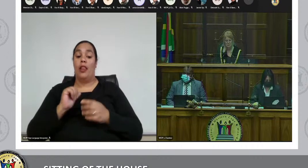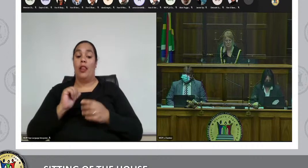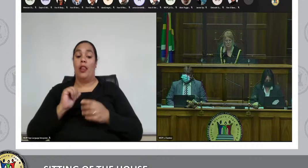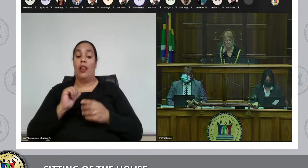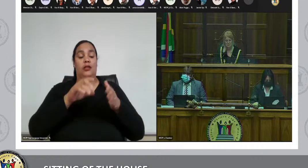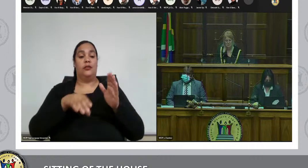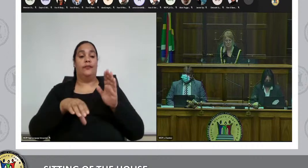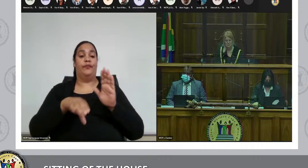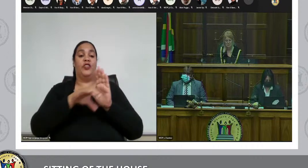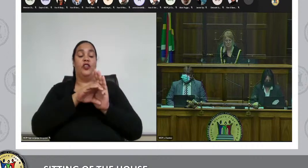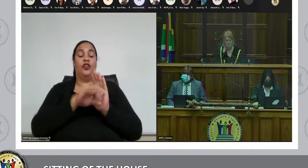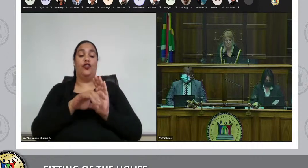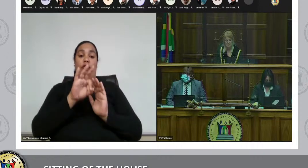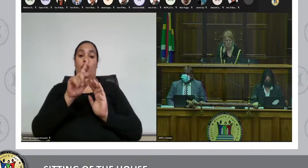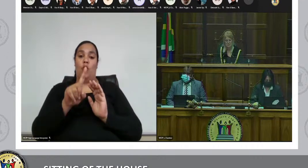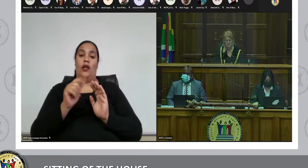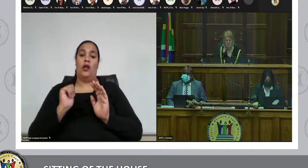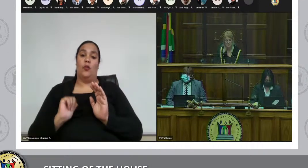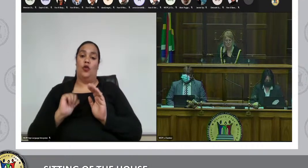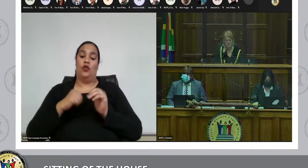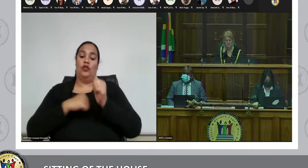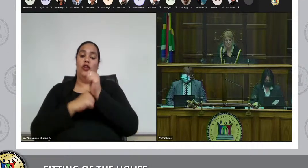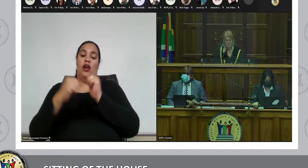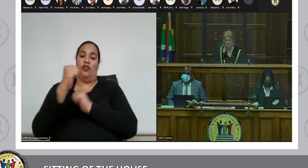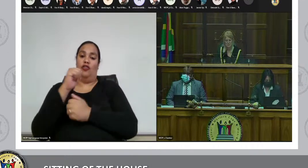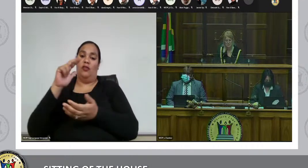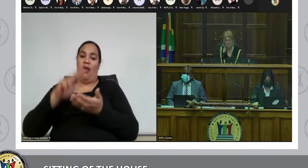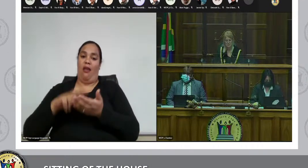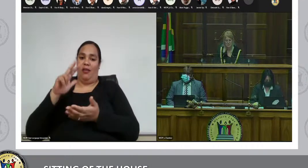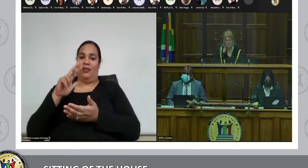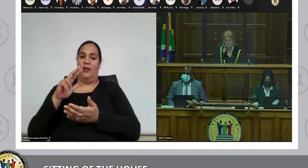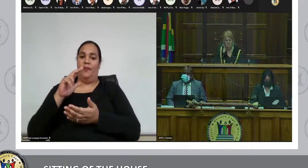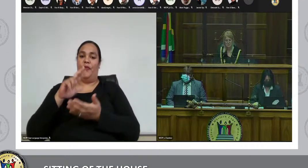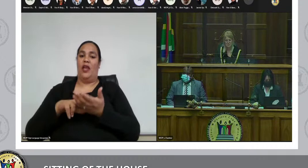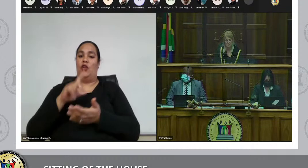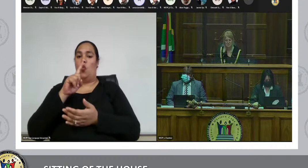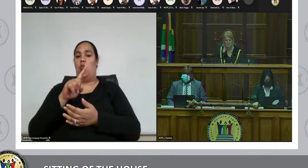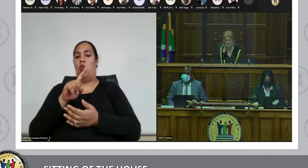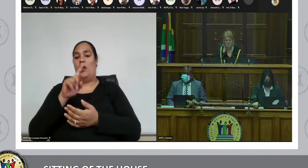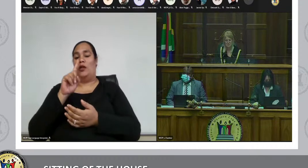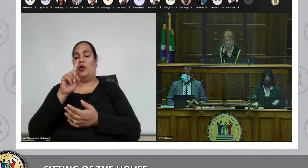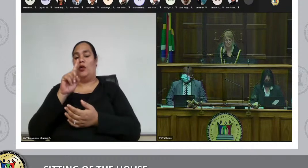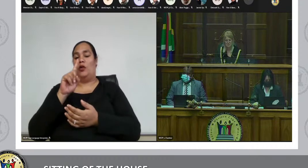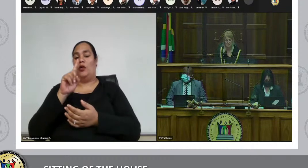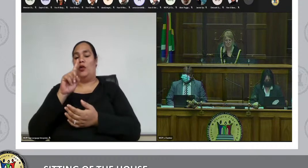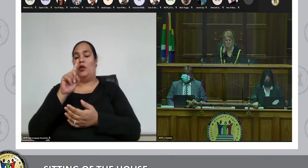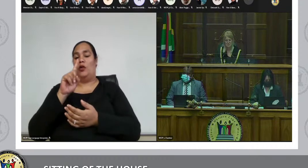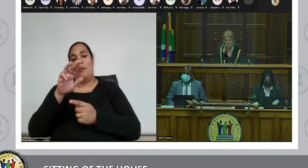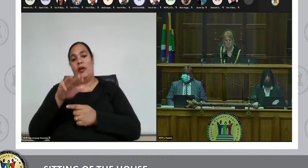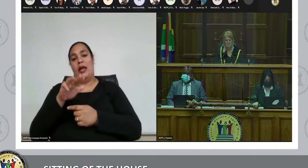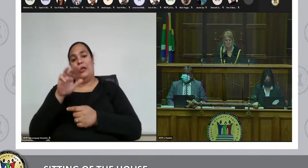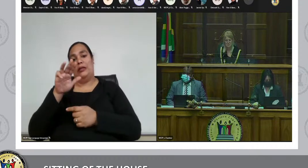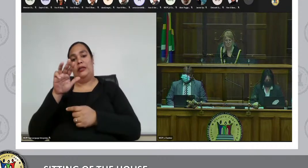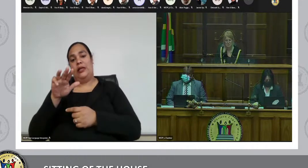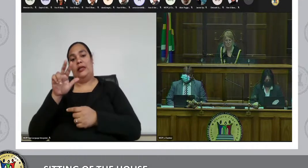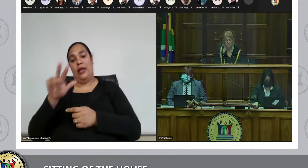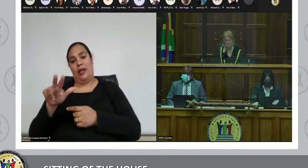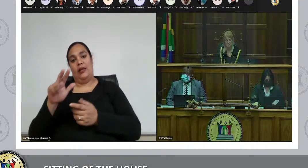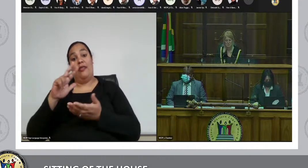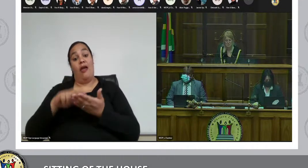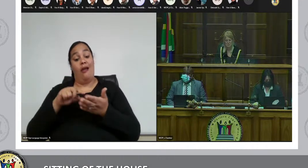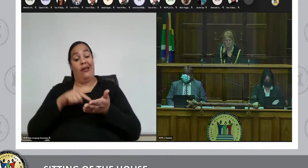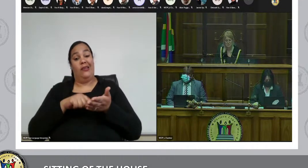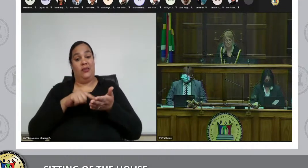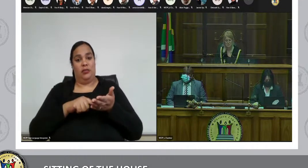Section 31 of the Municipal Structures Act, Act 117 of 98, the Act, at